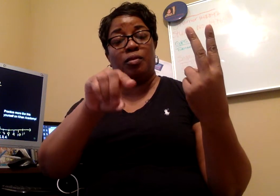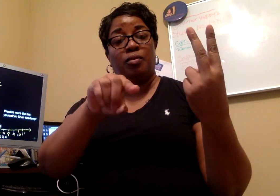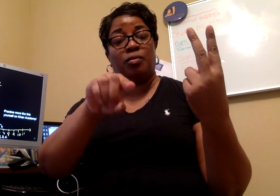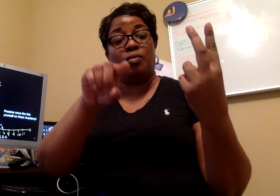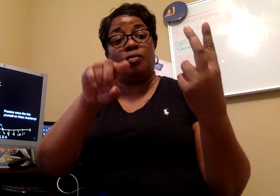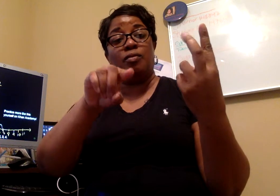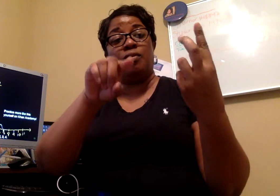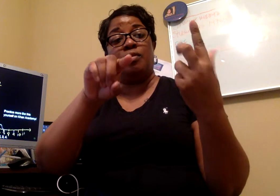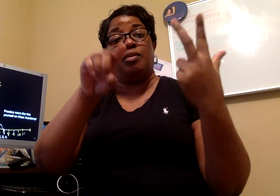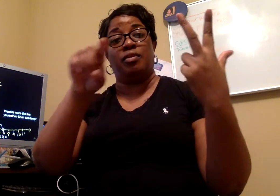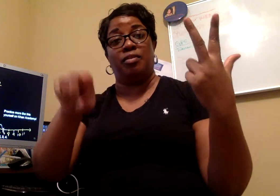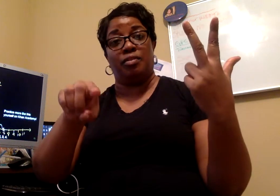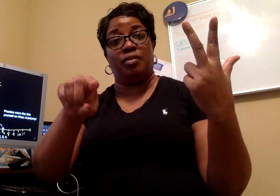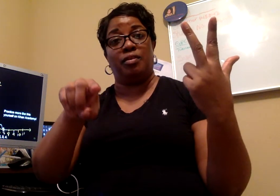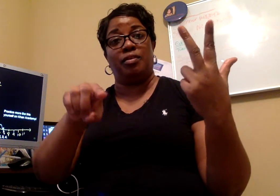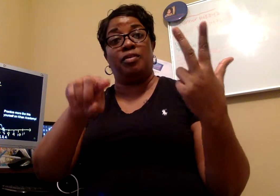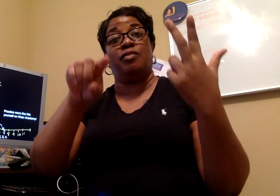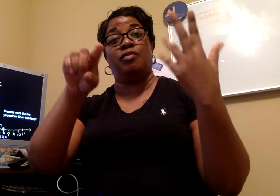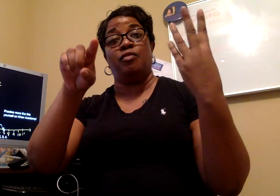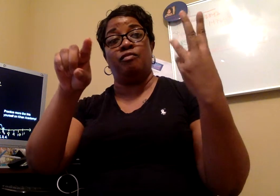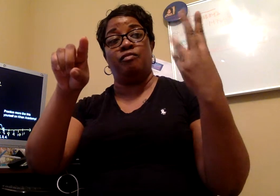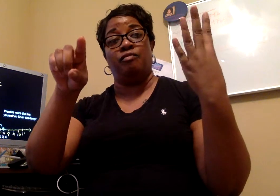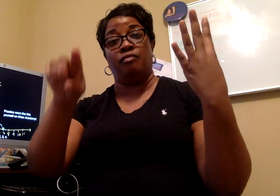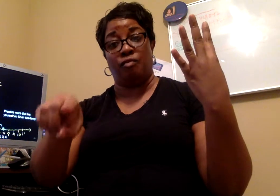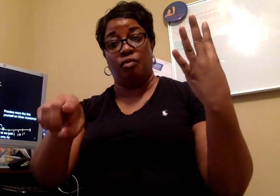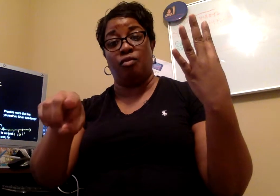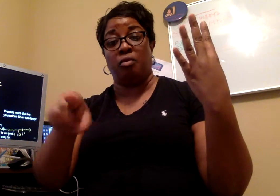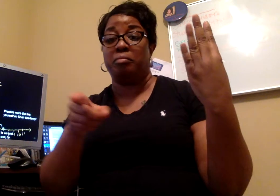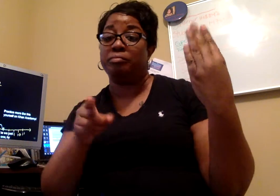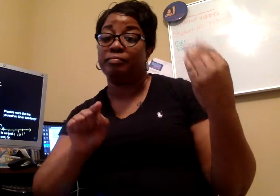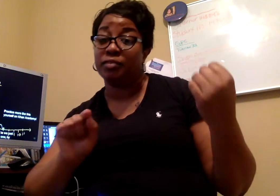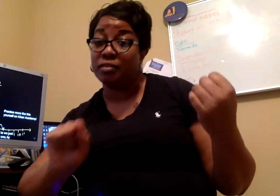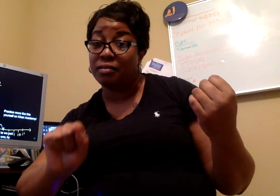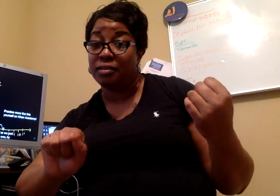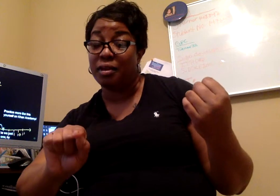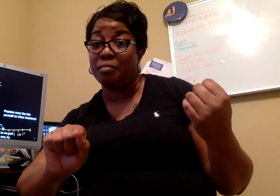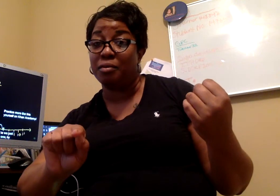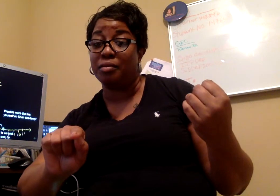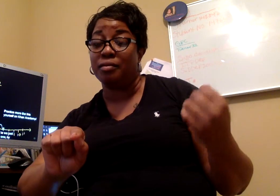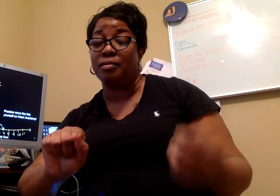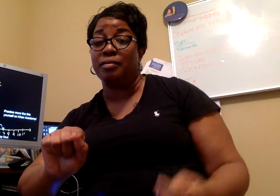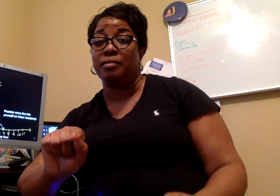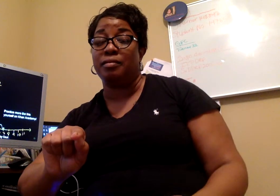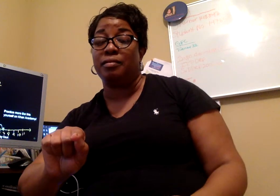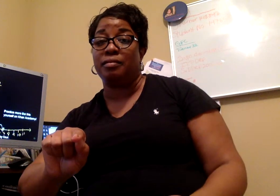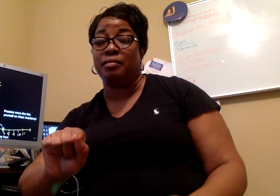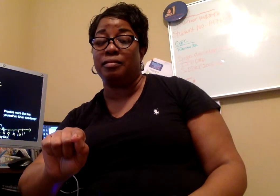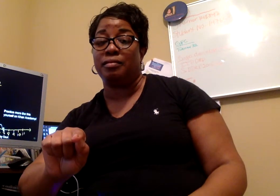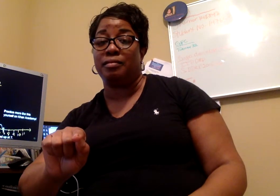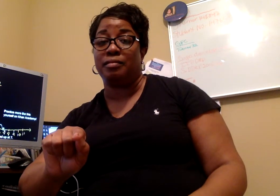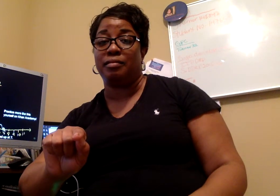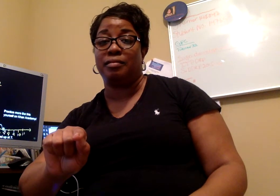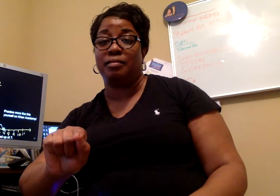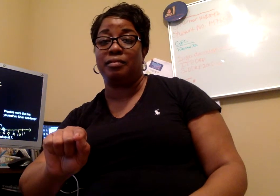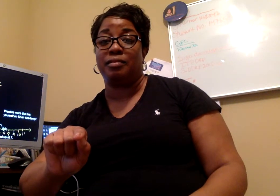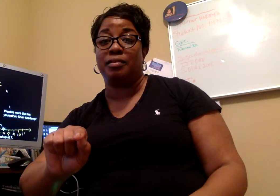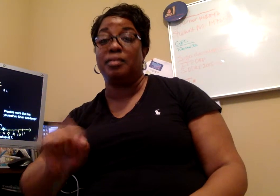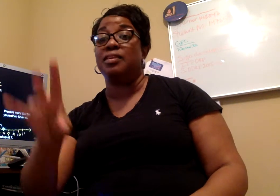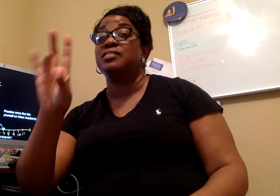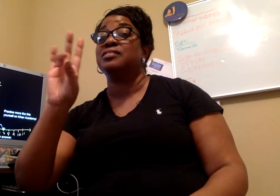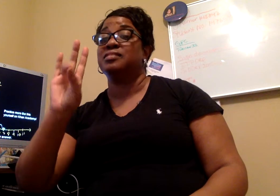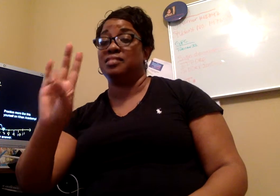3, 4. Notice all we did was just increase it by 1, by 2, by 3, by 4, and then we ended up at 7.